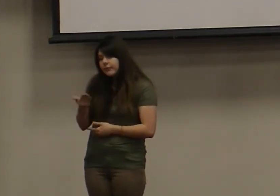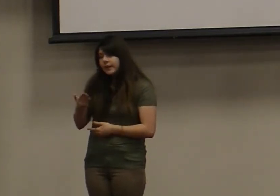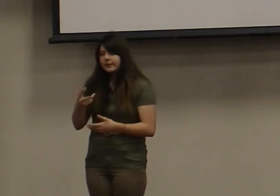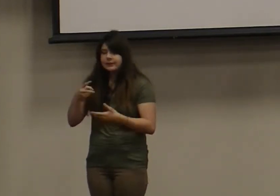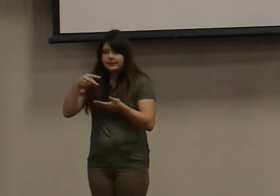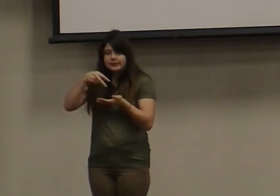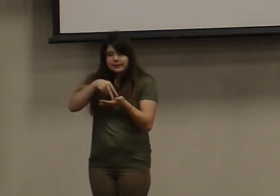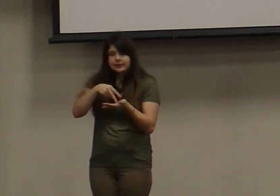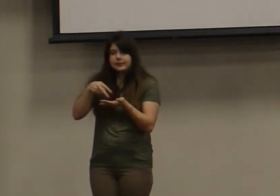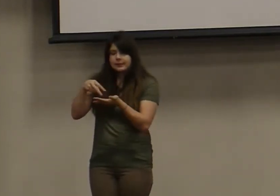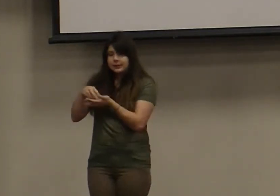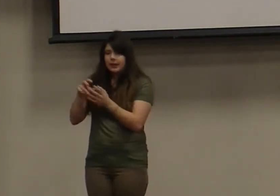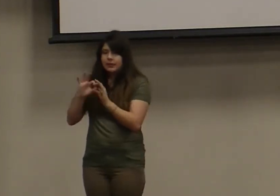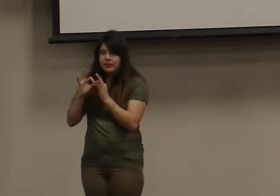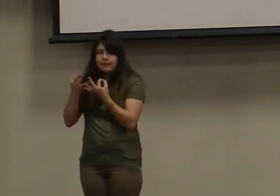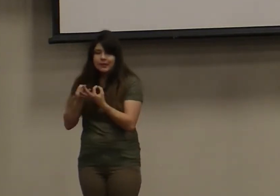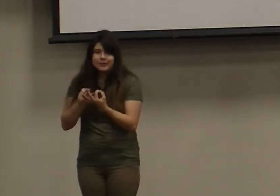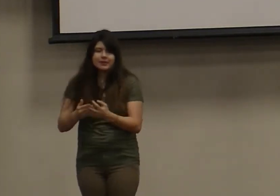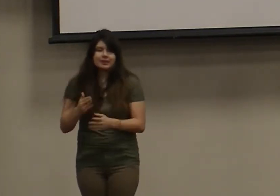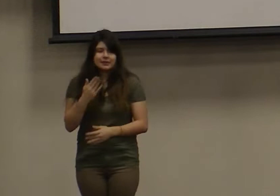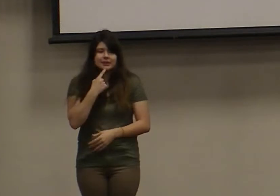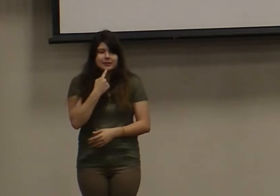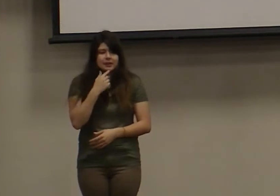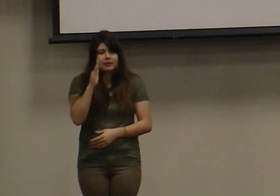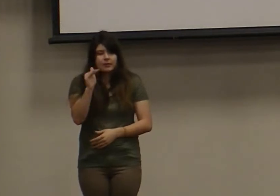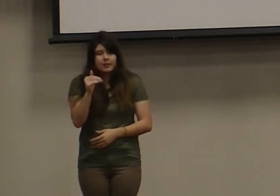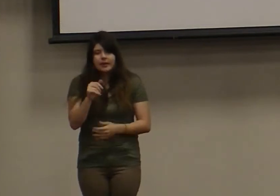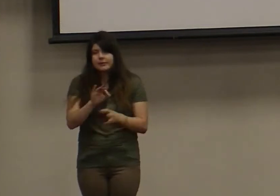as they said goodbye to the dearest on earth to them.